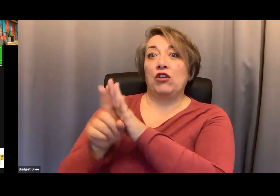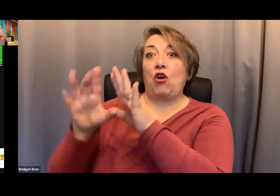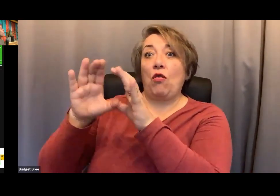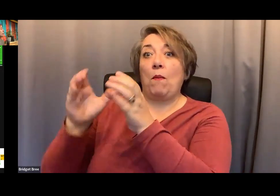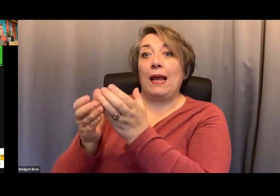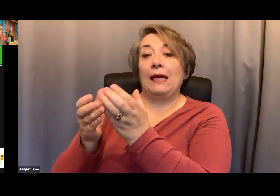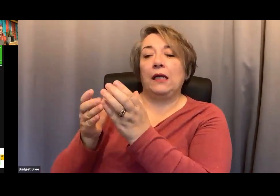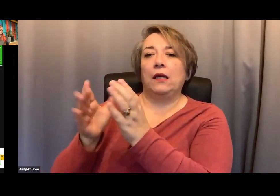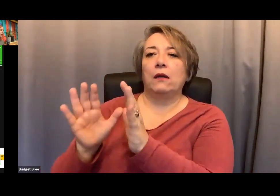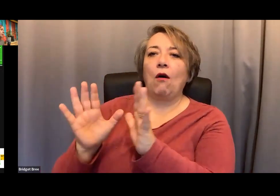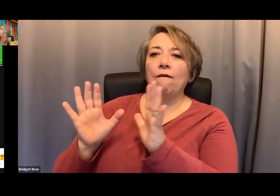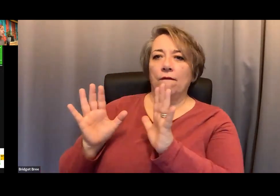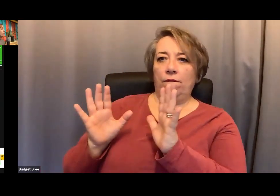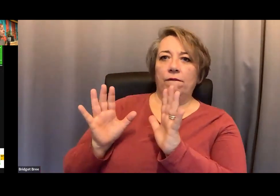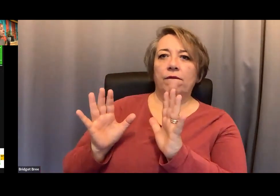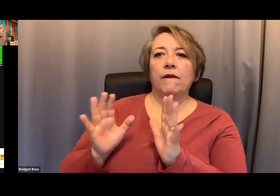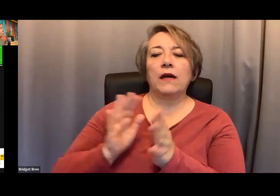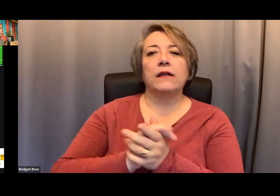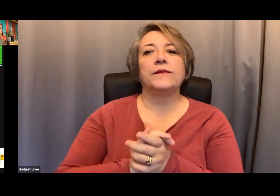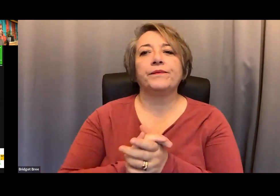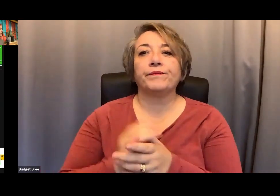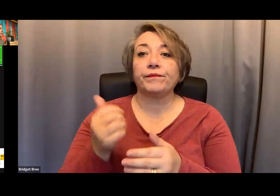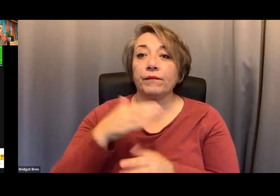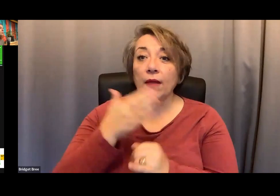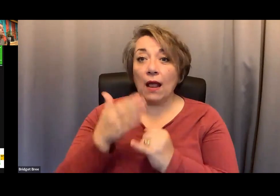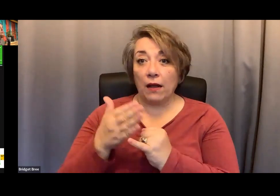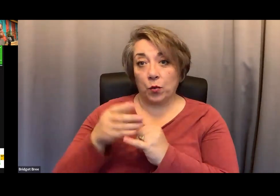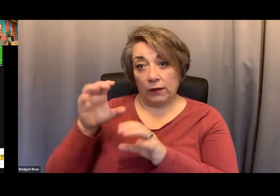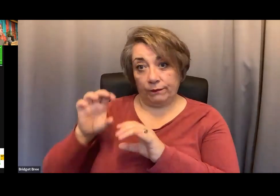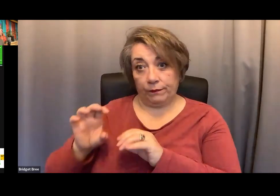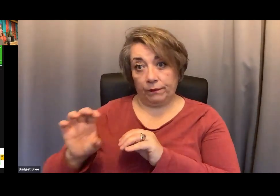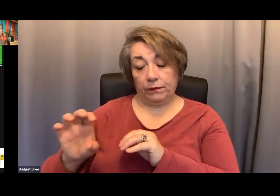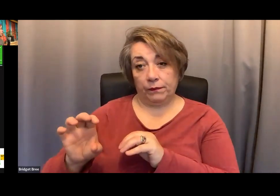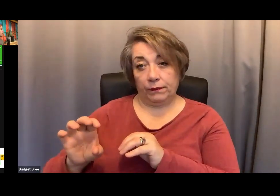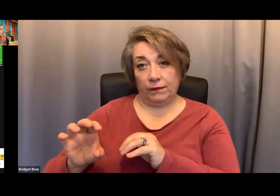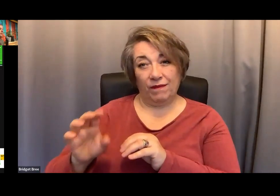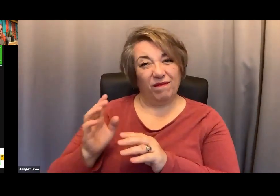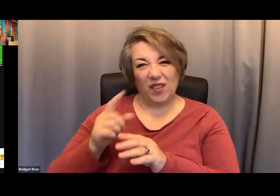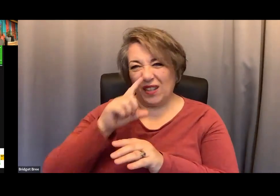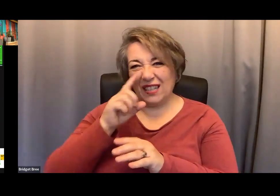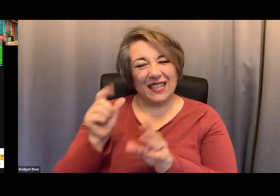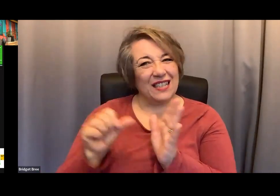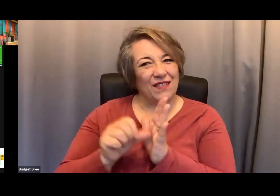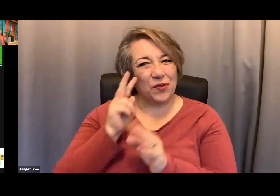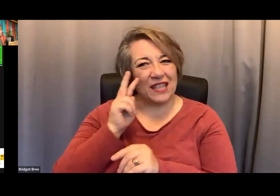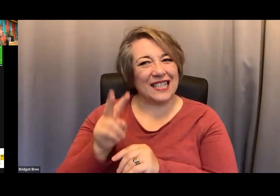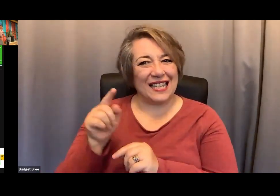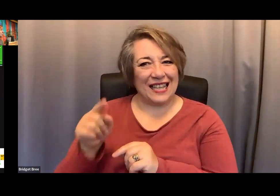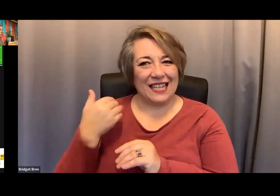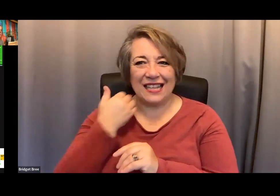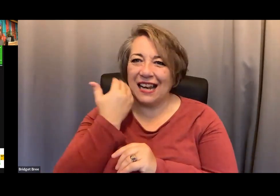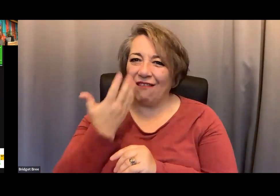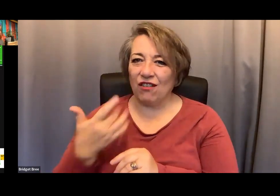land use, on biodiversity. And finally, the fourth lens, the most invisible one in daily practice, in cities,